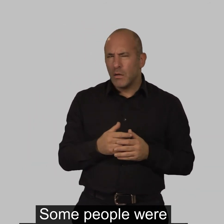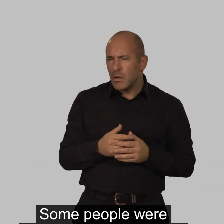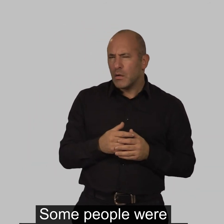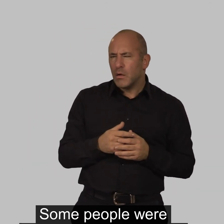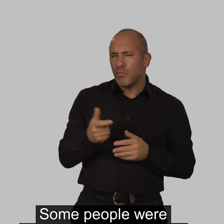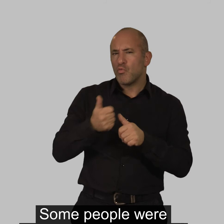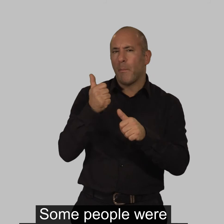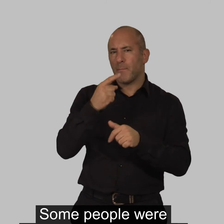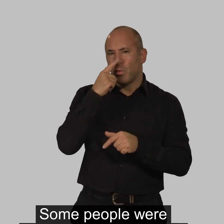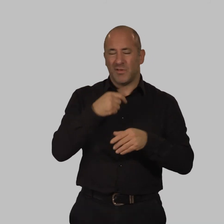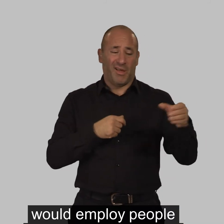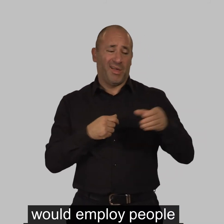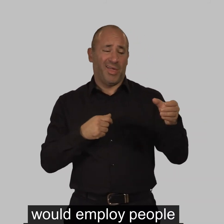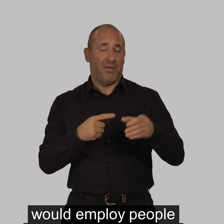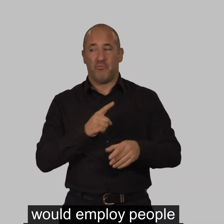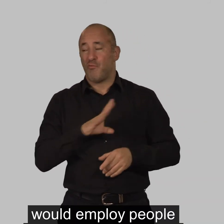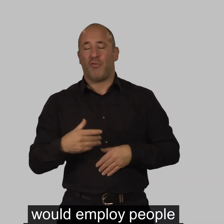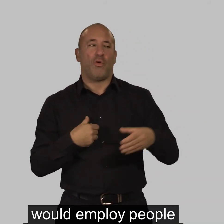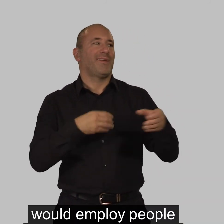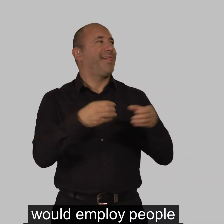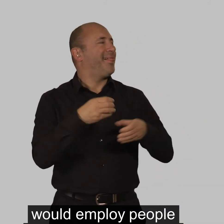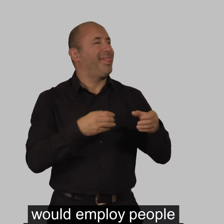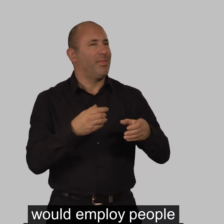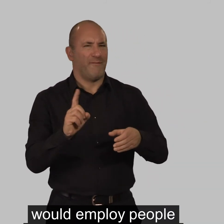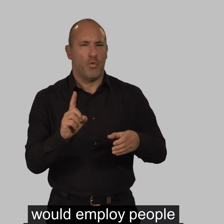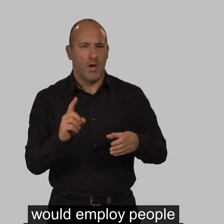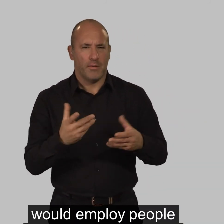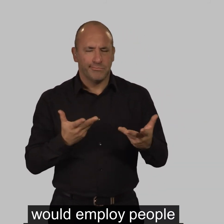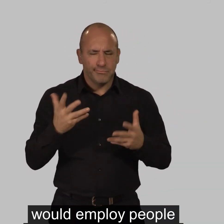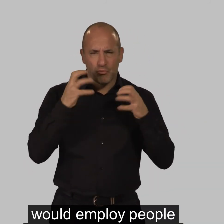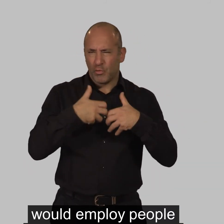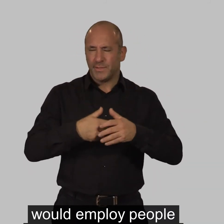Some people were worried that businesses would employ people for the wrong reasons.